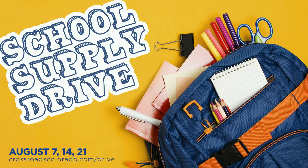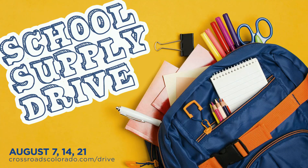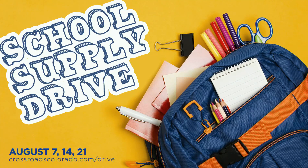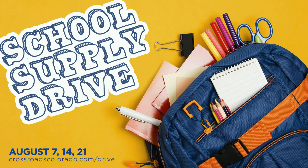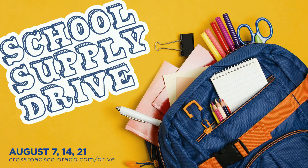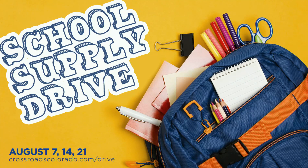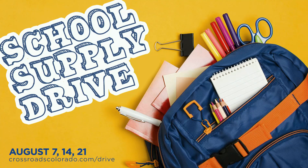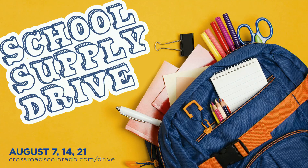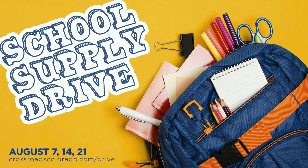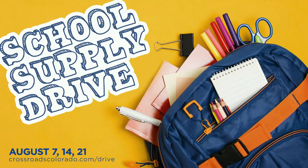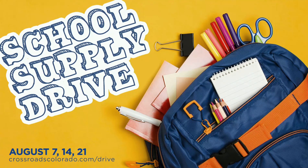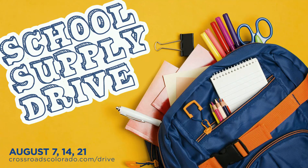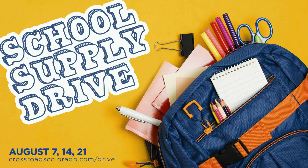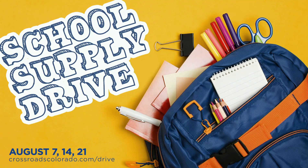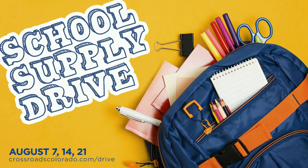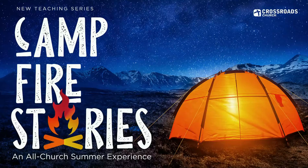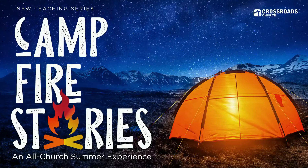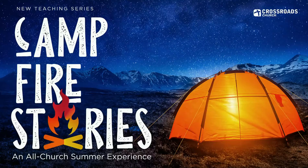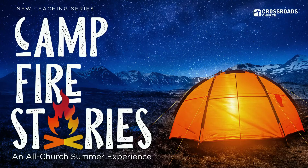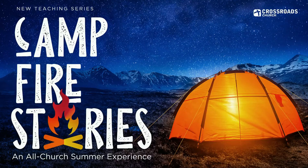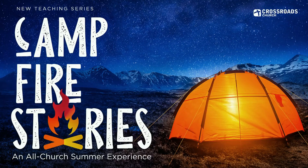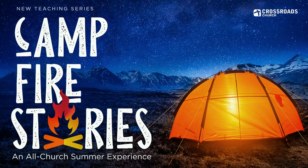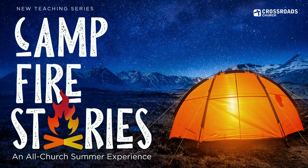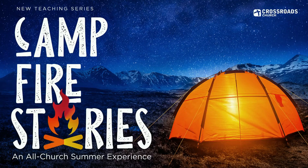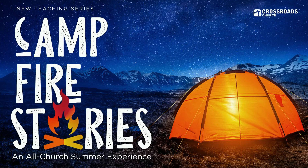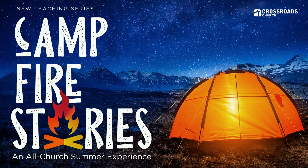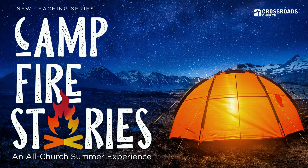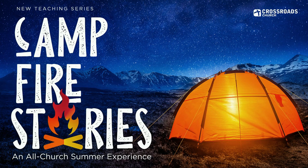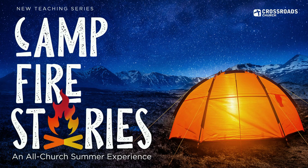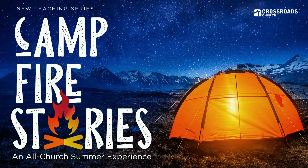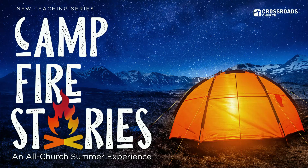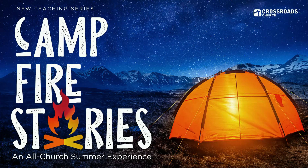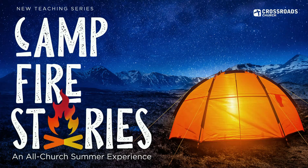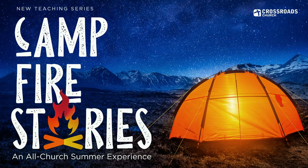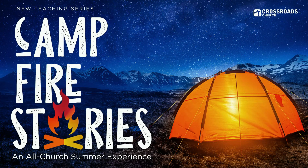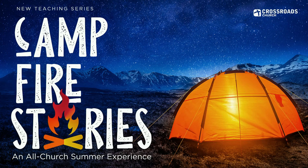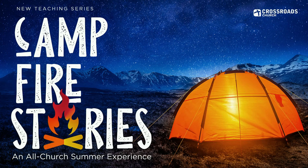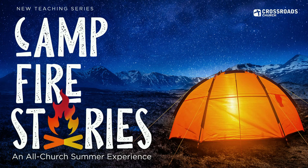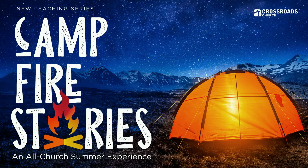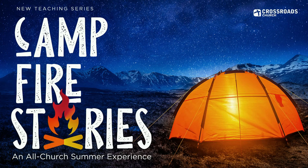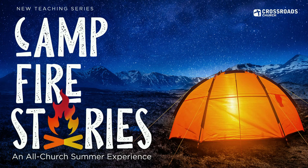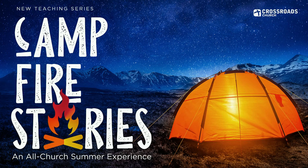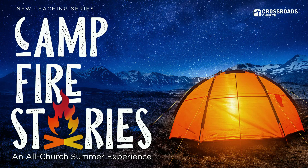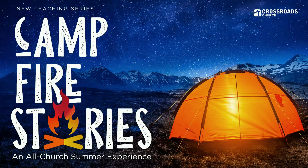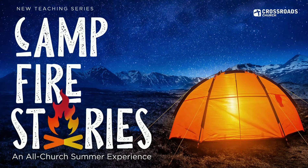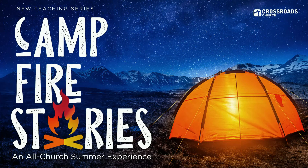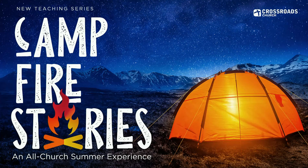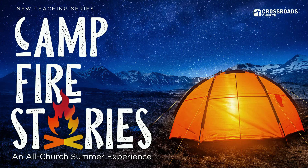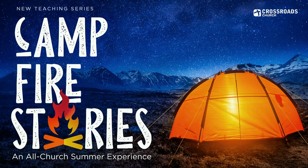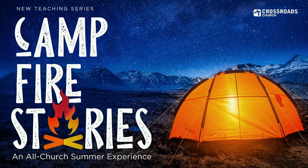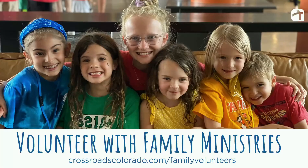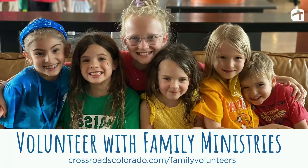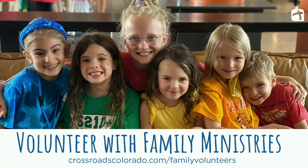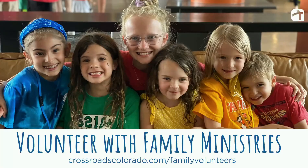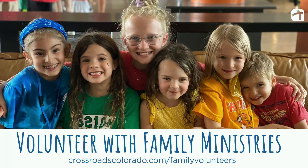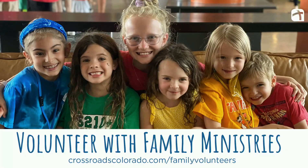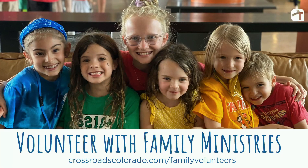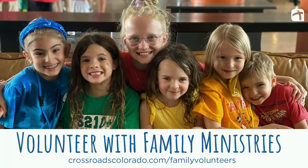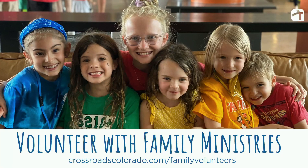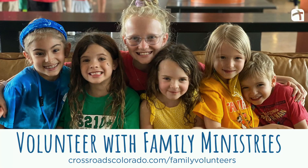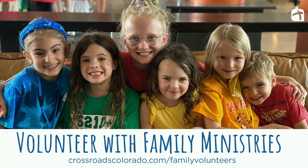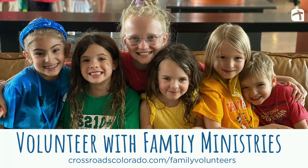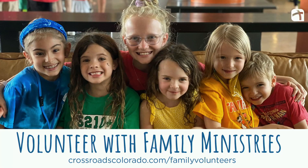my hand in yours, we'll make our own constellations. I could say how much